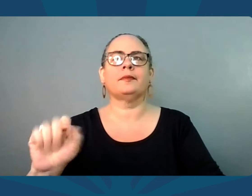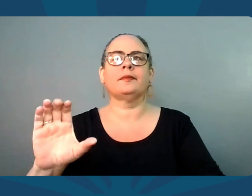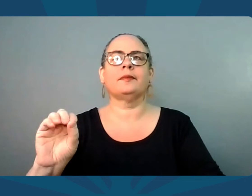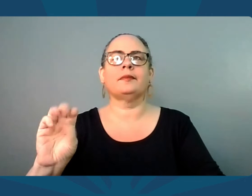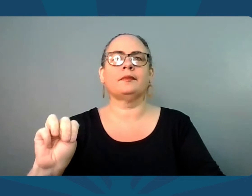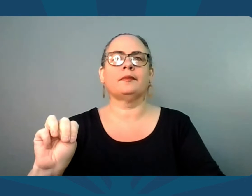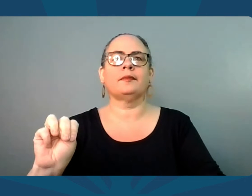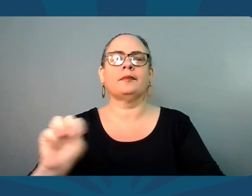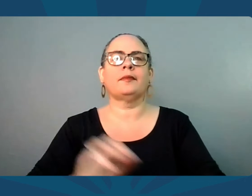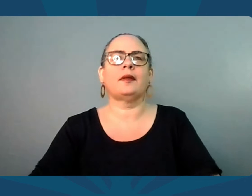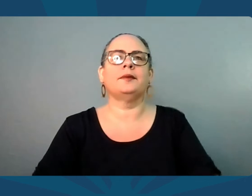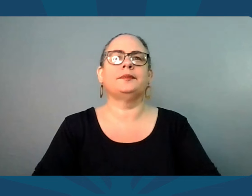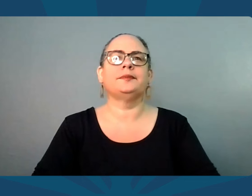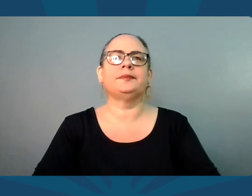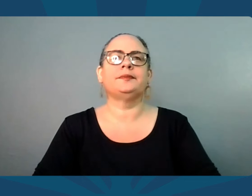Arizona.com.